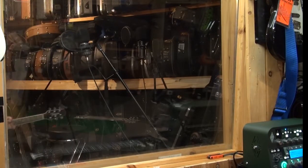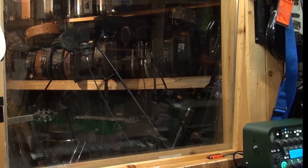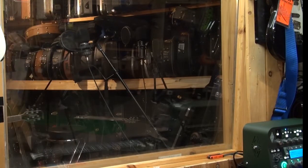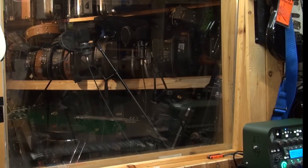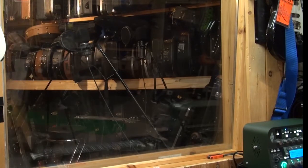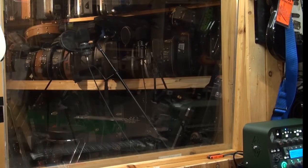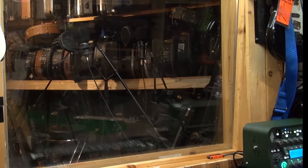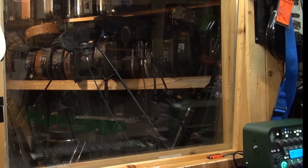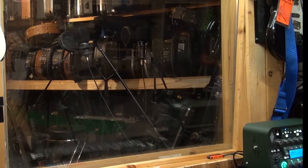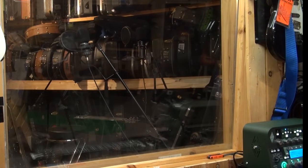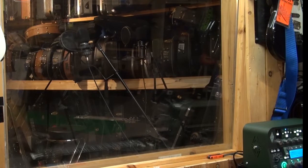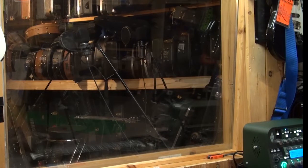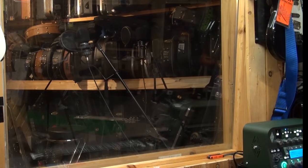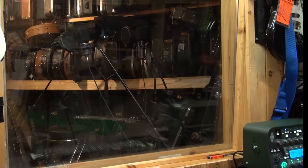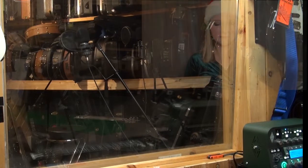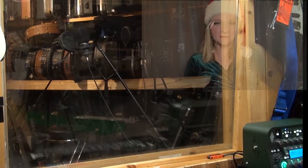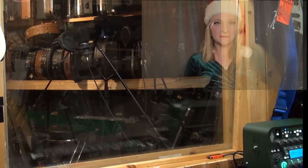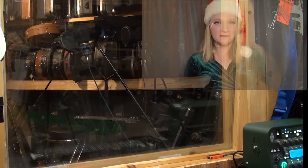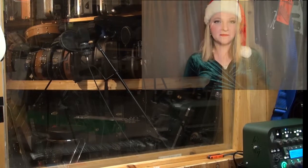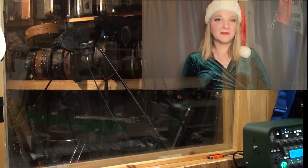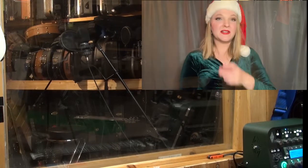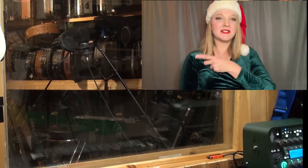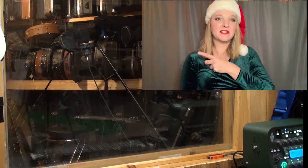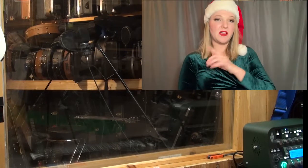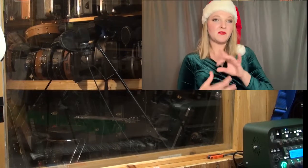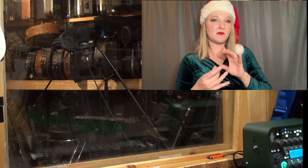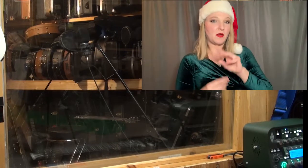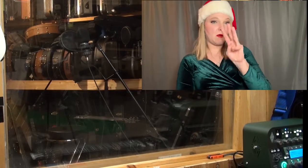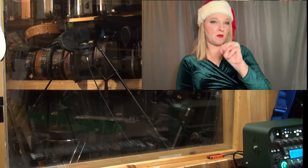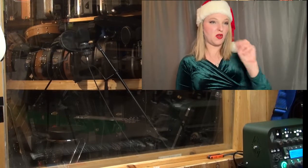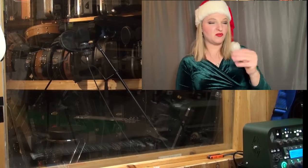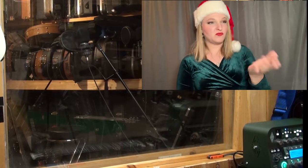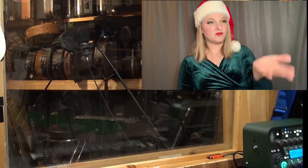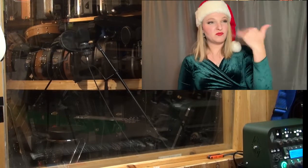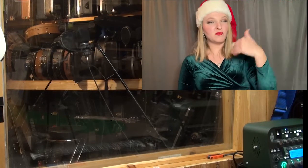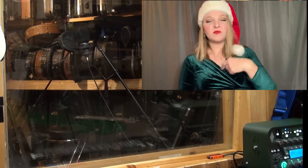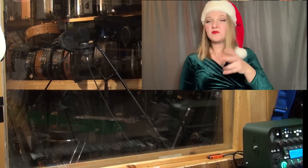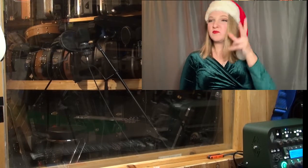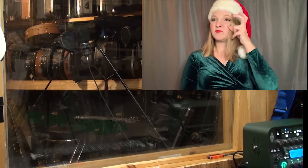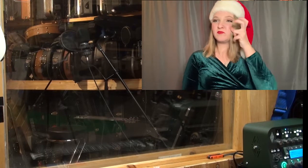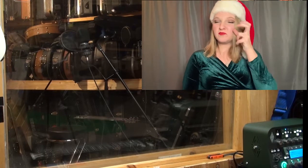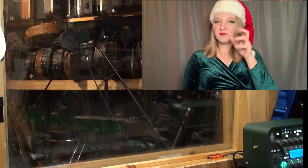Marshall, let's just take a listen. Come on in, and we'll take a listen to that.